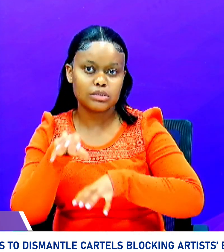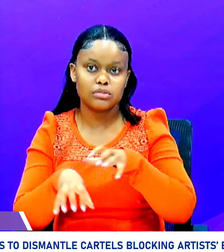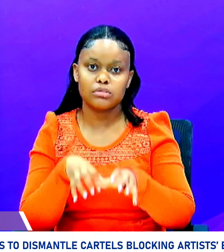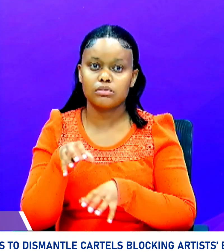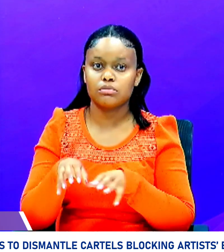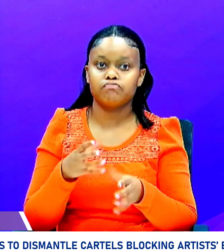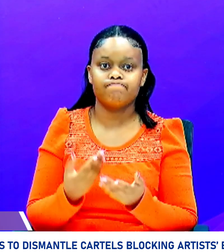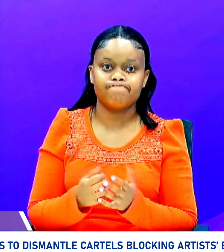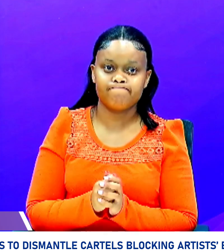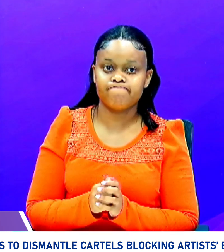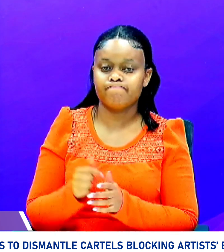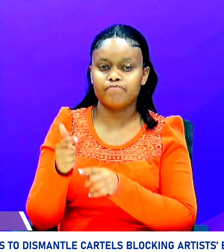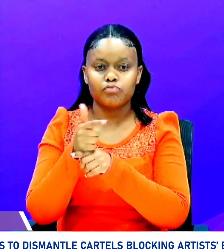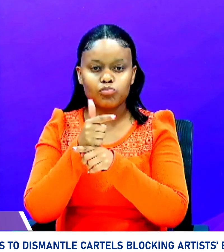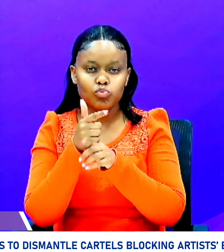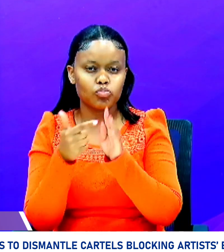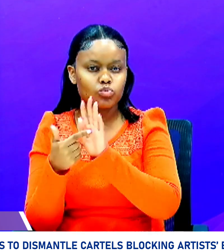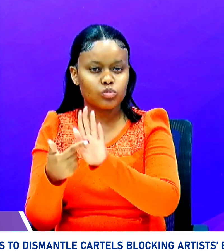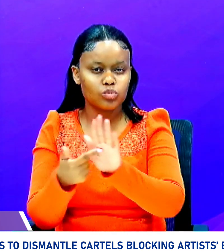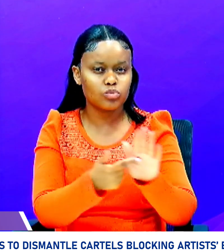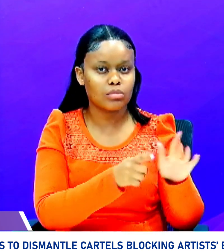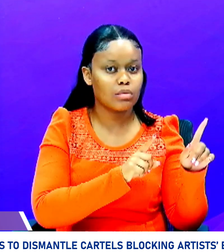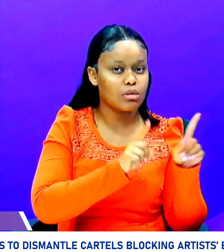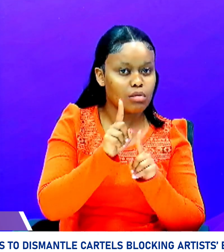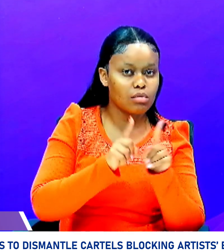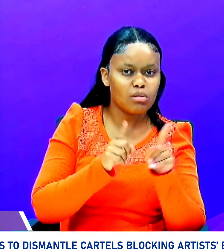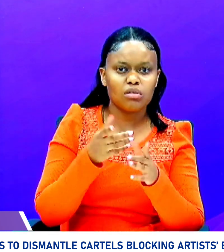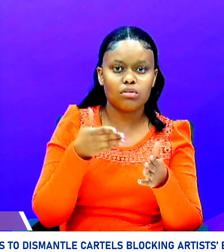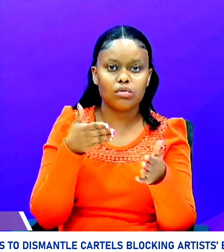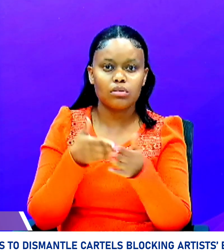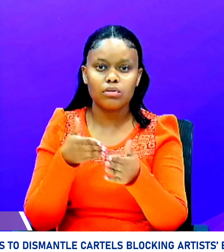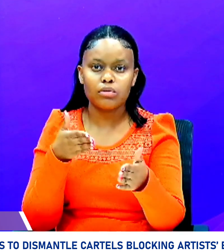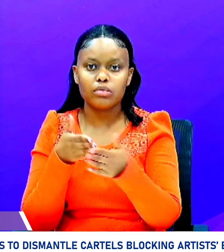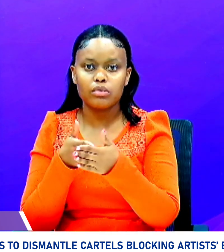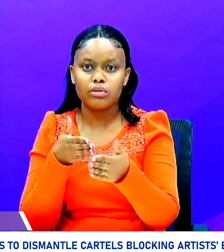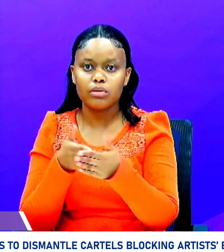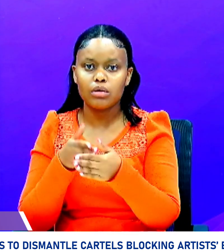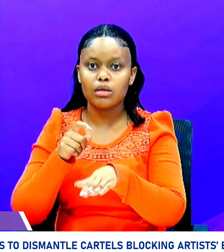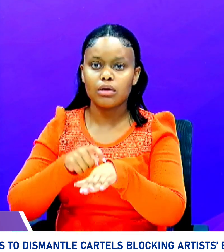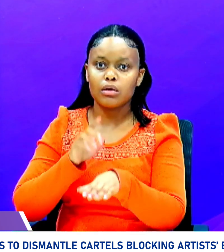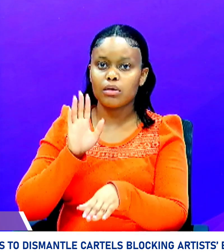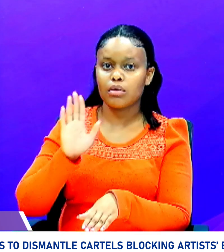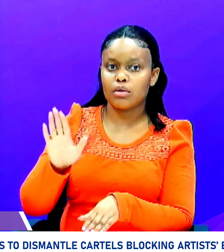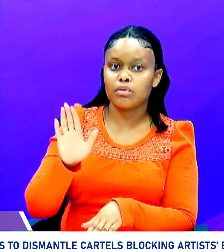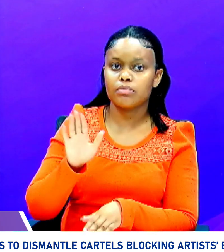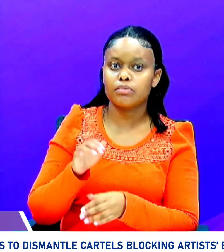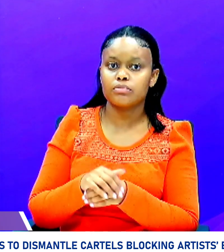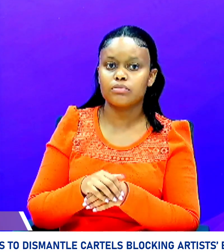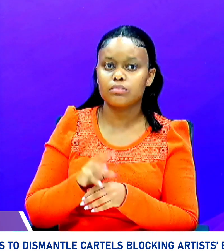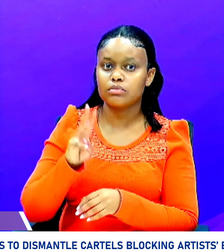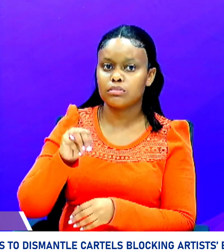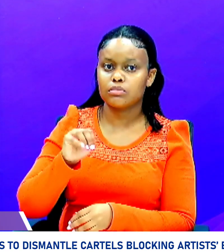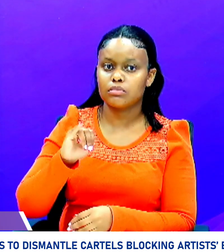safety for both visitors and wildlife, following a viral video showing